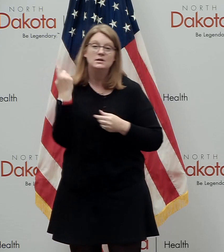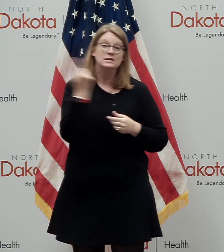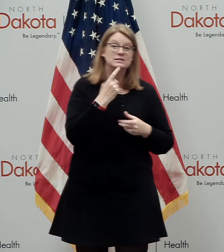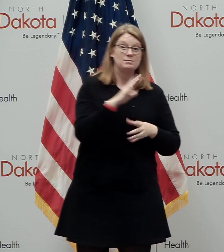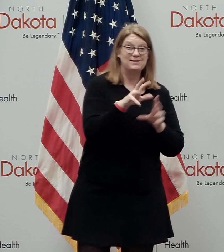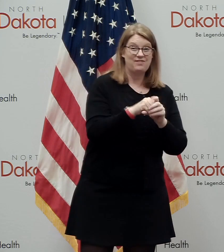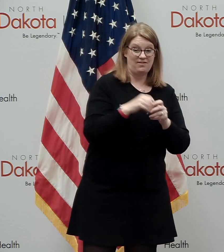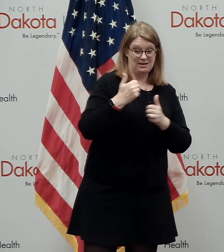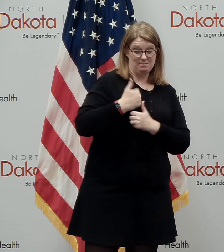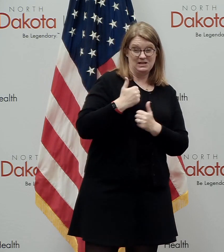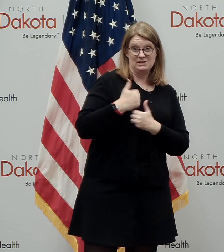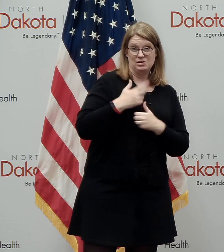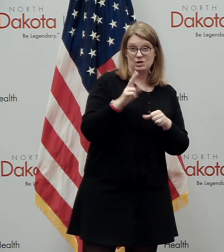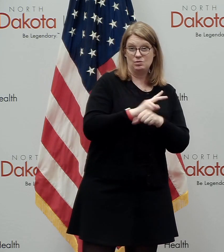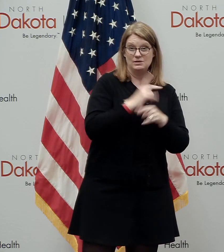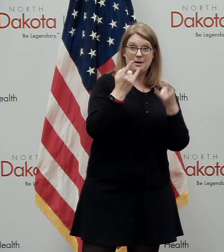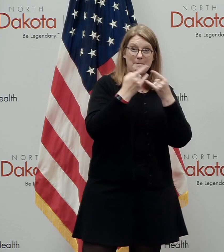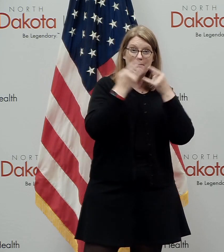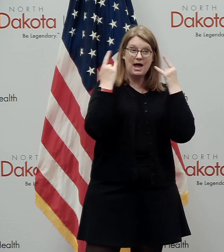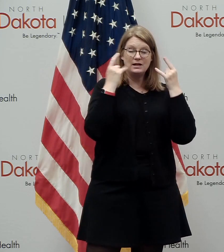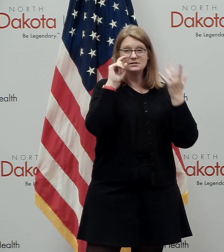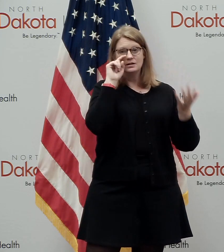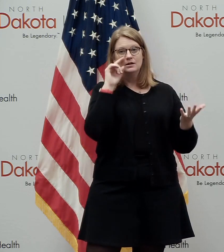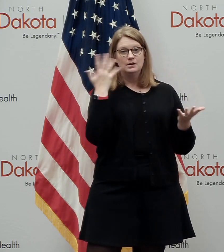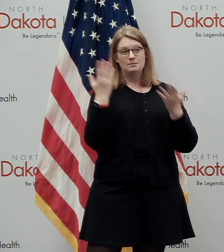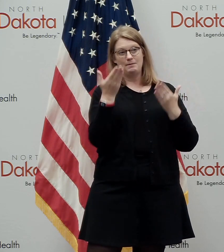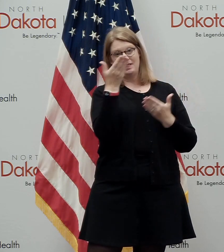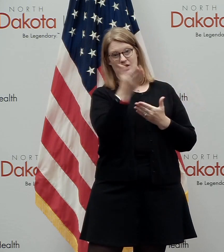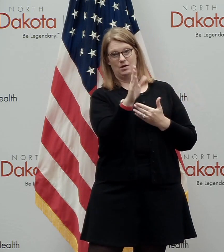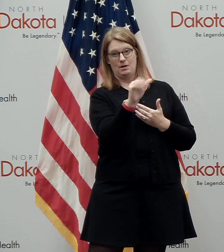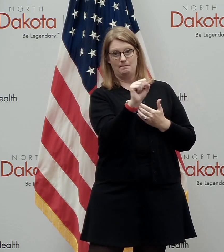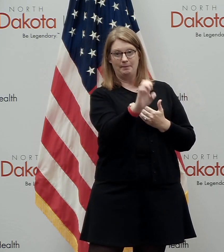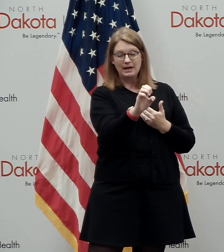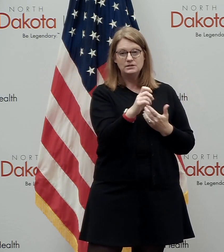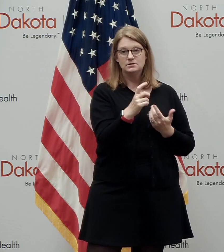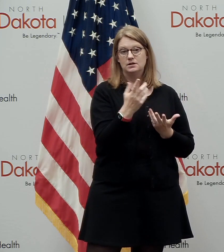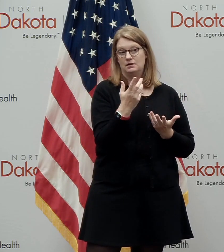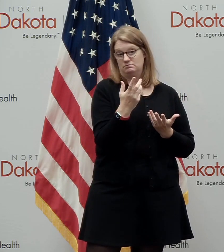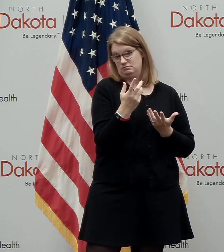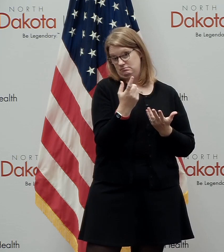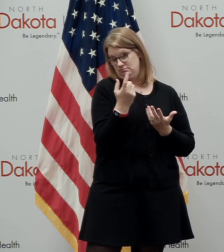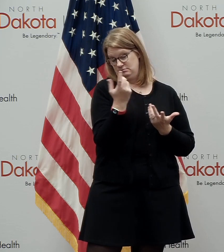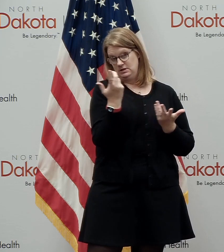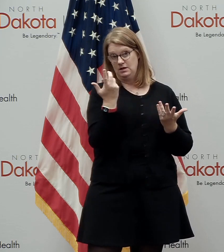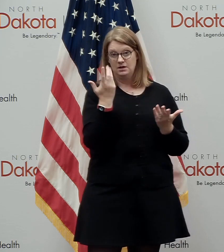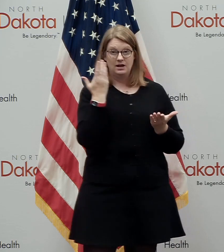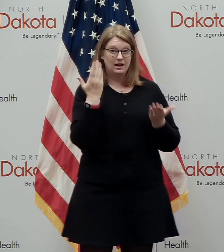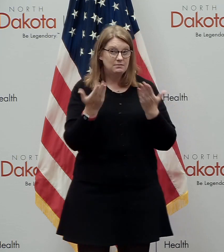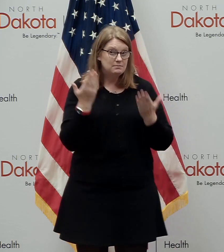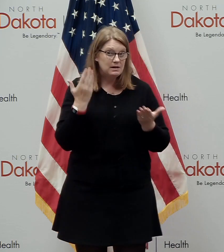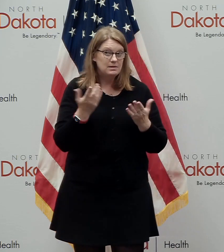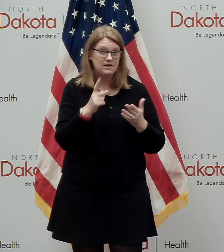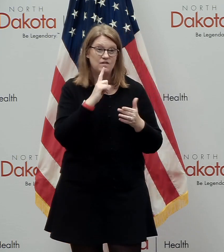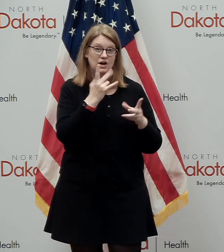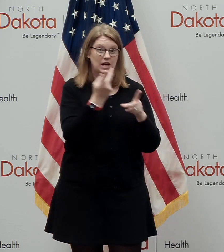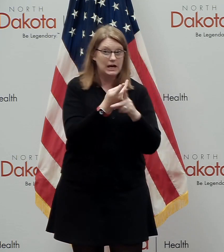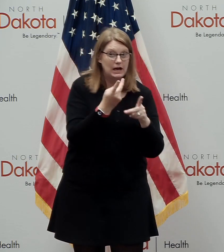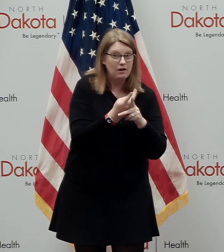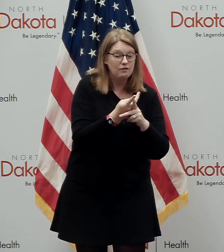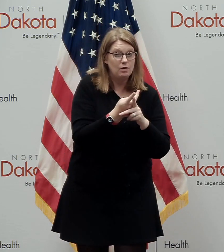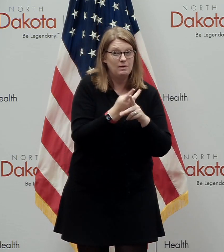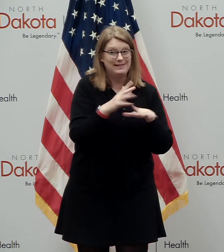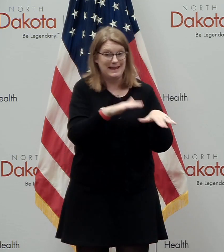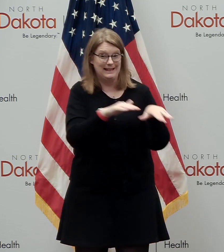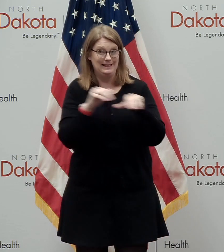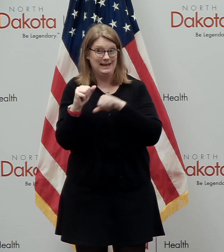military that wears a mask, and they may wear those masks when they're on base, and they may be very careful about wearing masks or what they're doing when they're off the